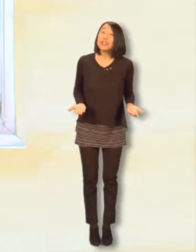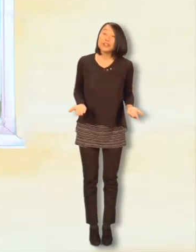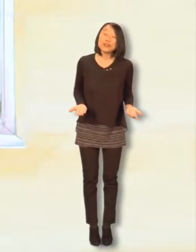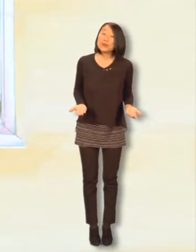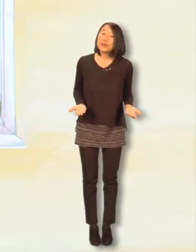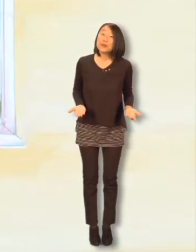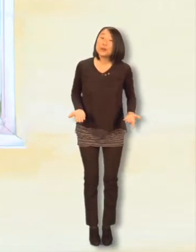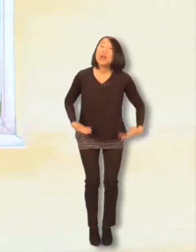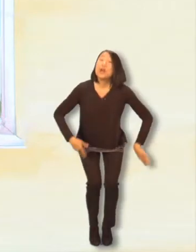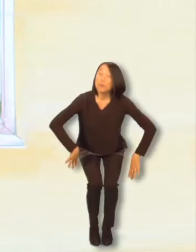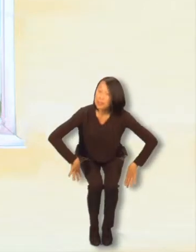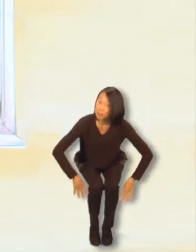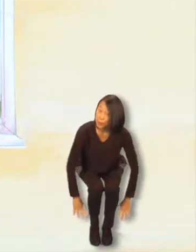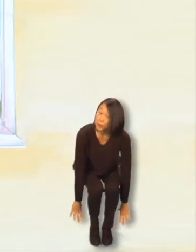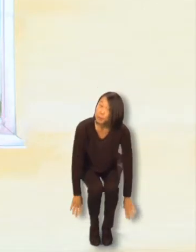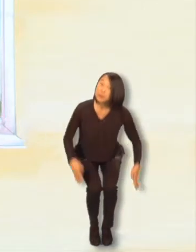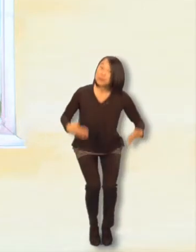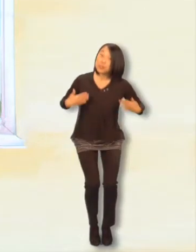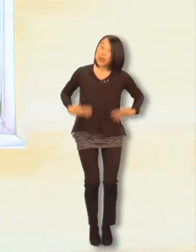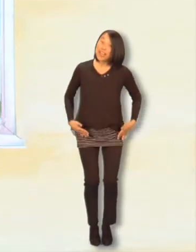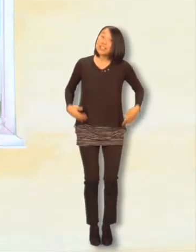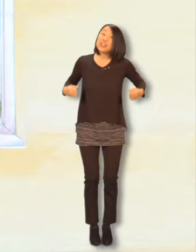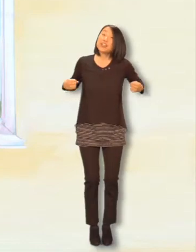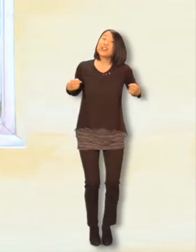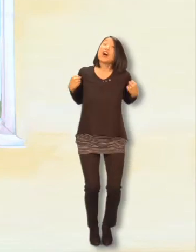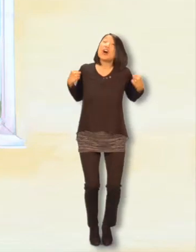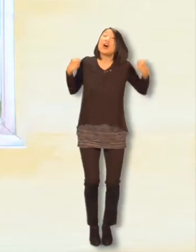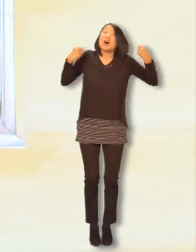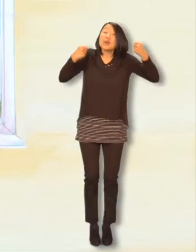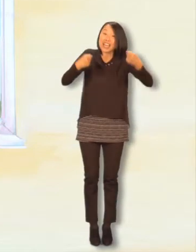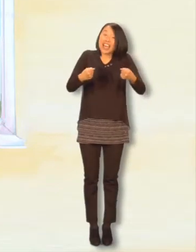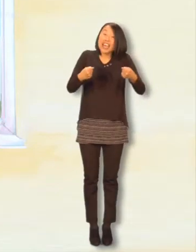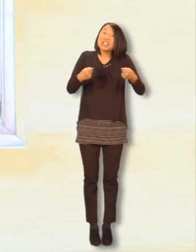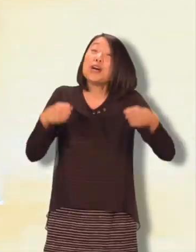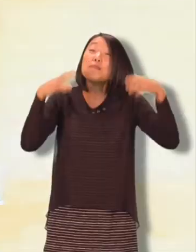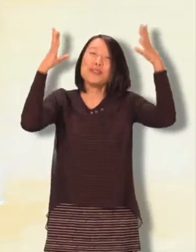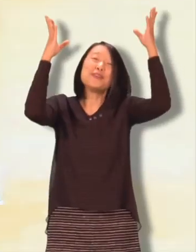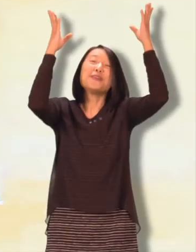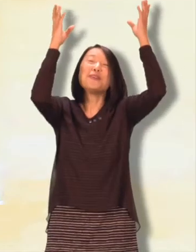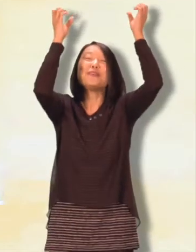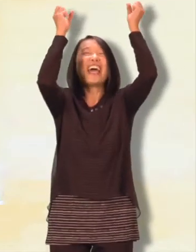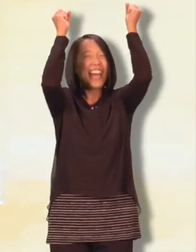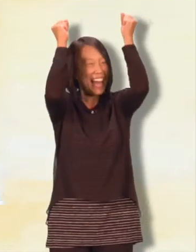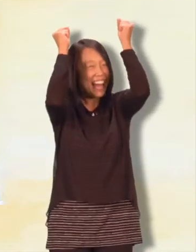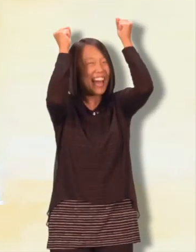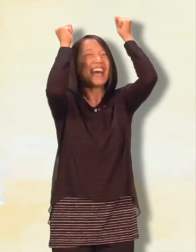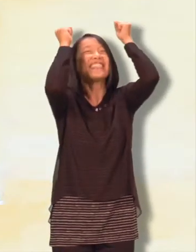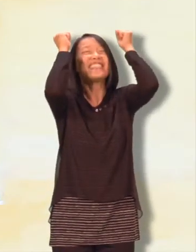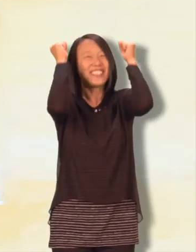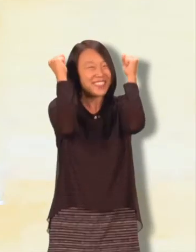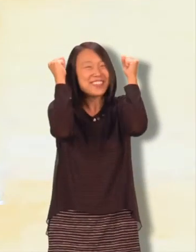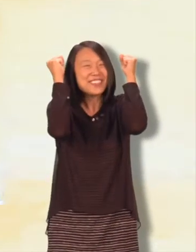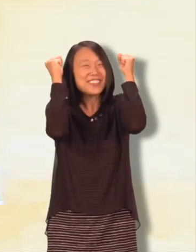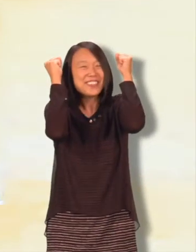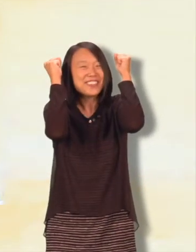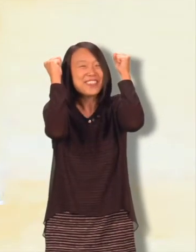you. With blue boots, sweater, coat, and a blue hat too.